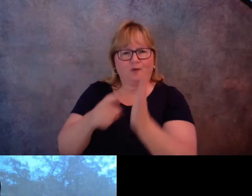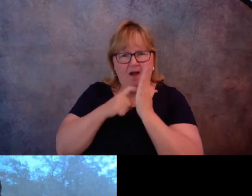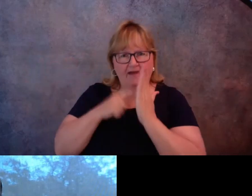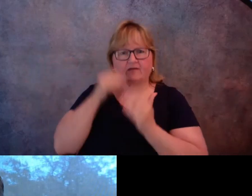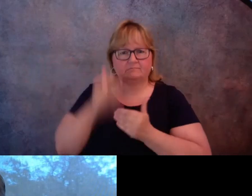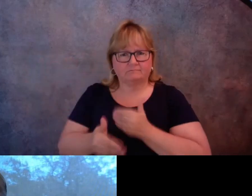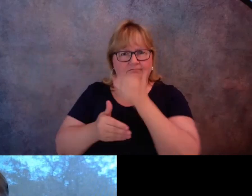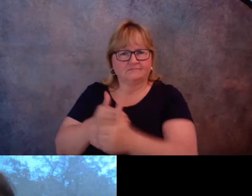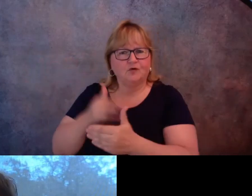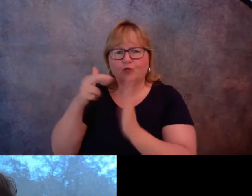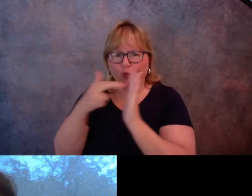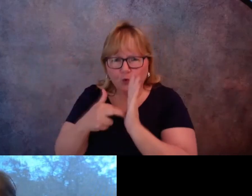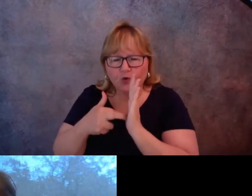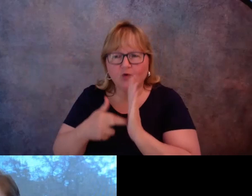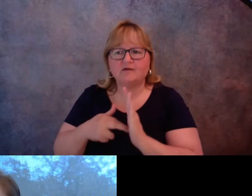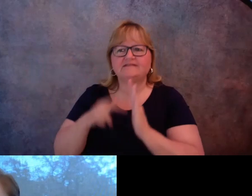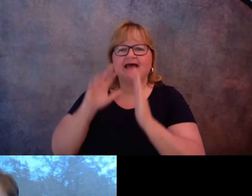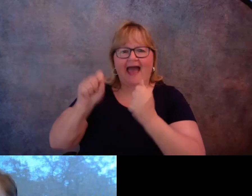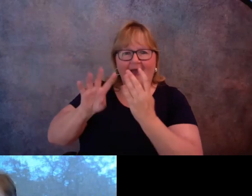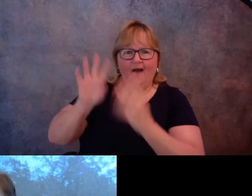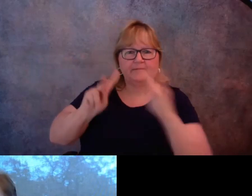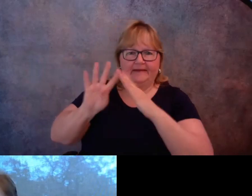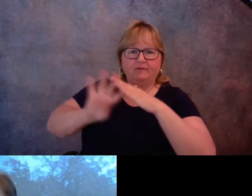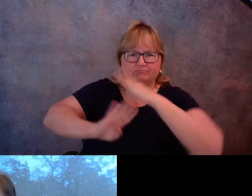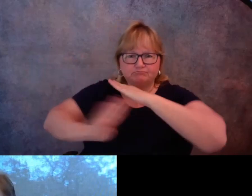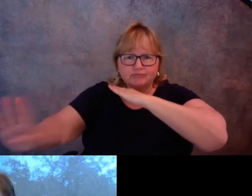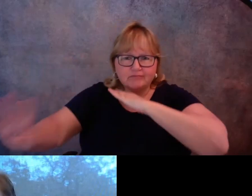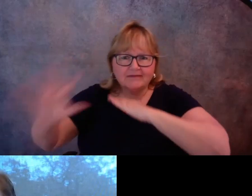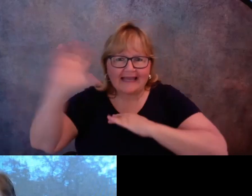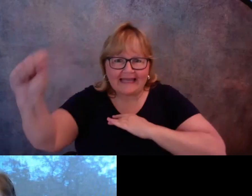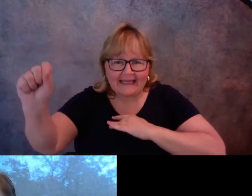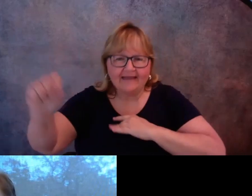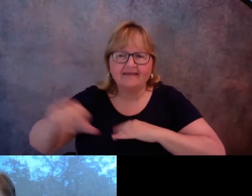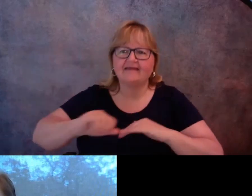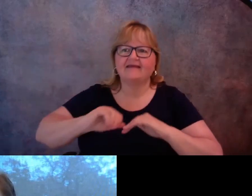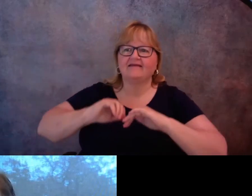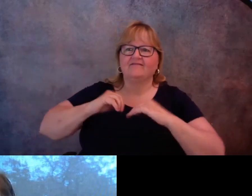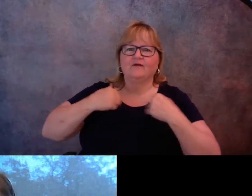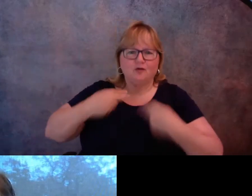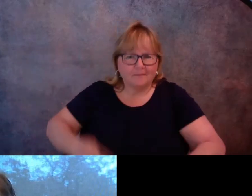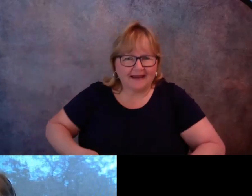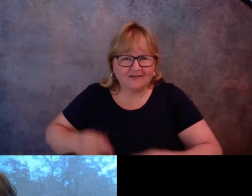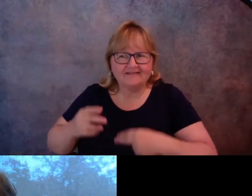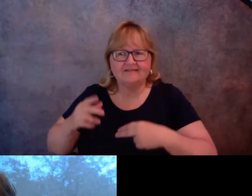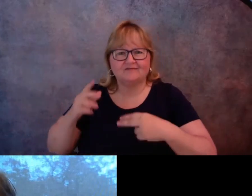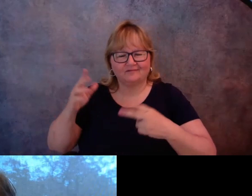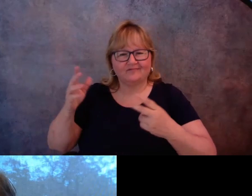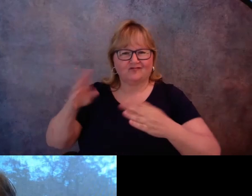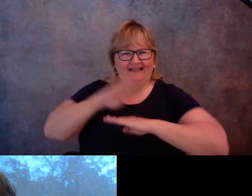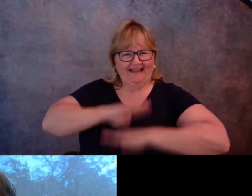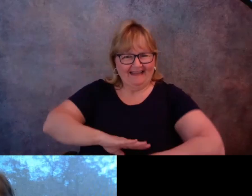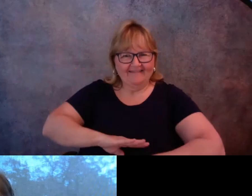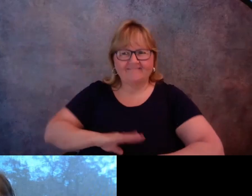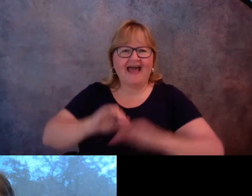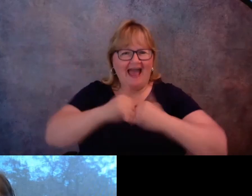conflict, evacuation and humanitarian relief, peacekeeping operations, which is